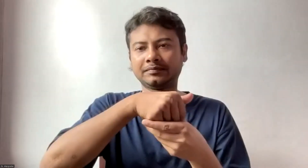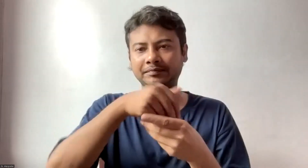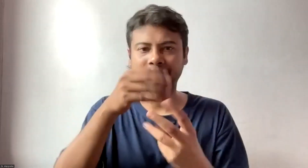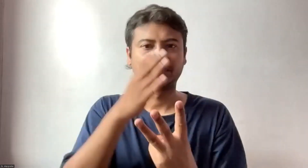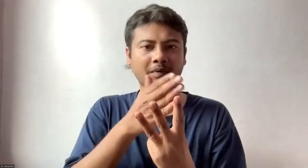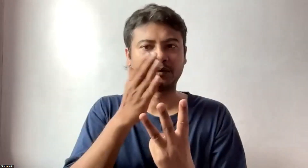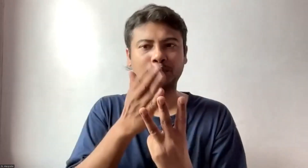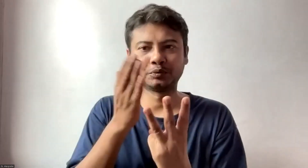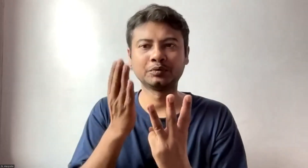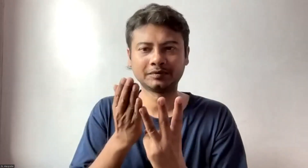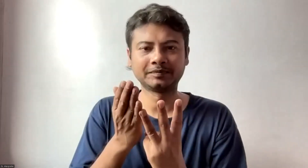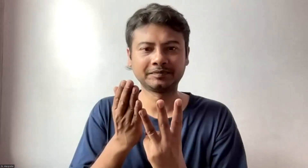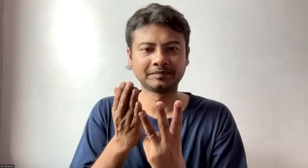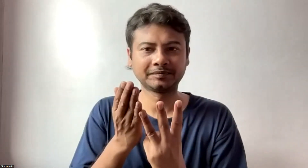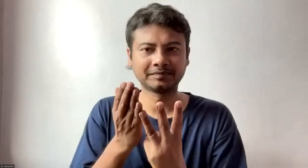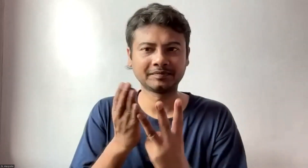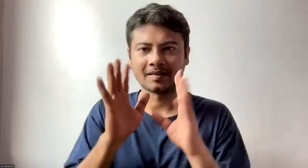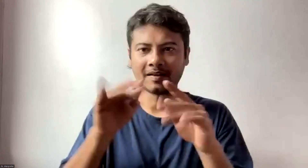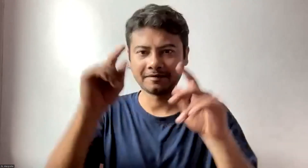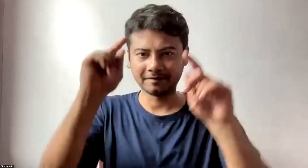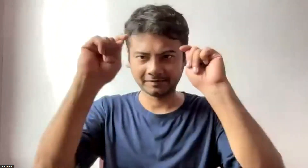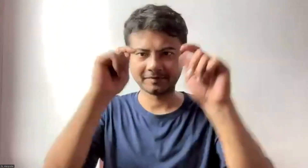So these are the three modes.